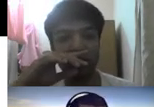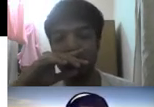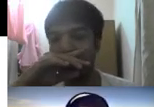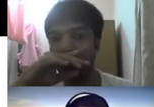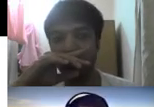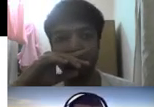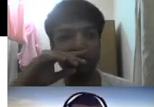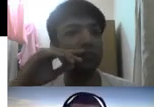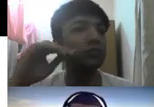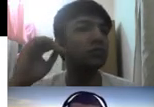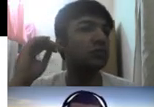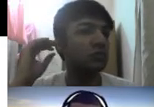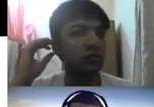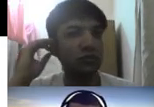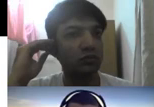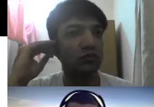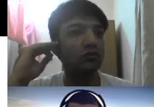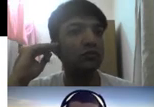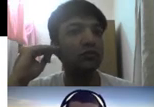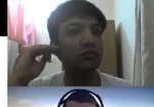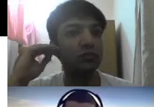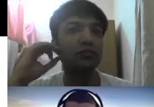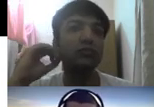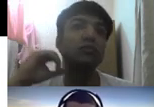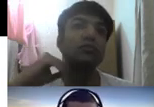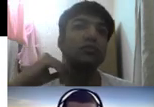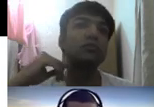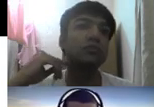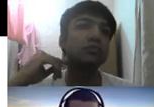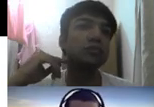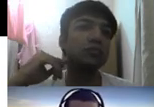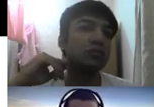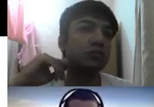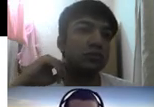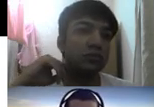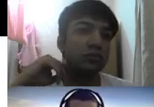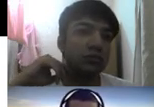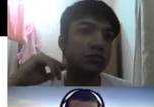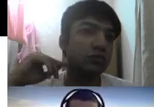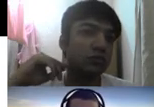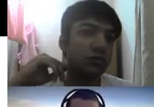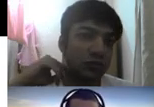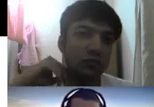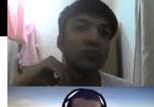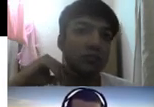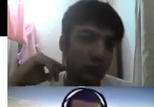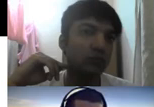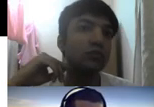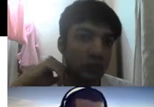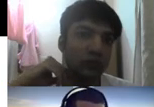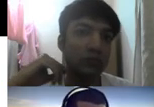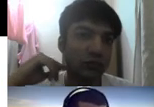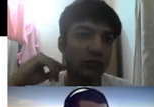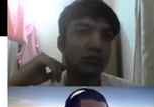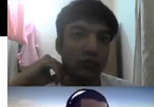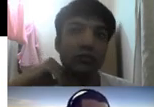to get the TensorFlow to like run, it has some like backbone, like some kind of like a pre-start process that it has